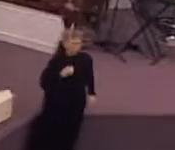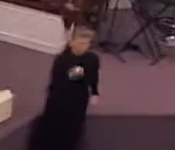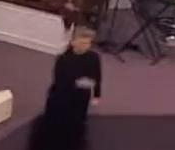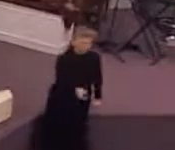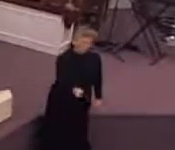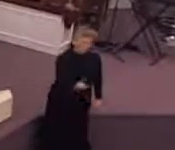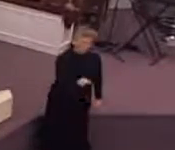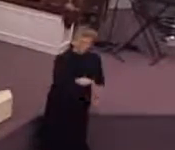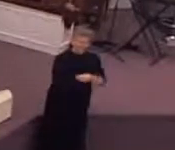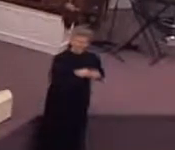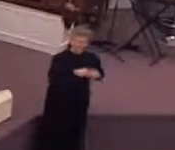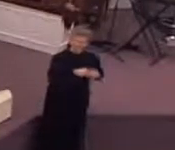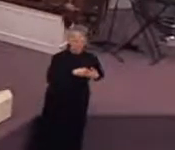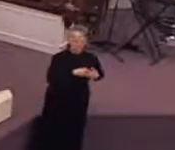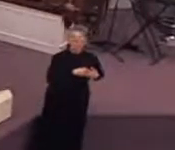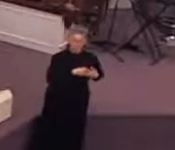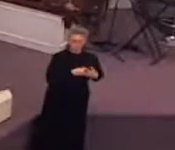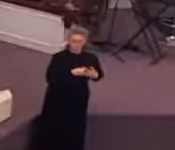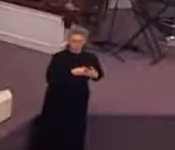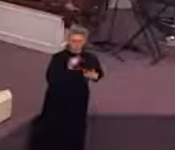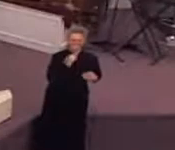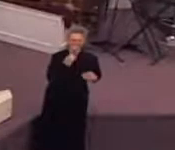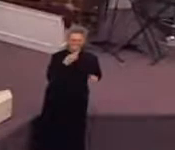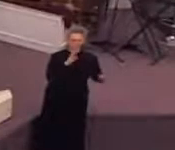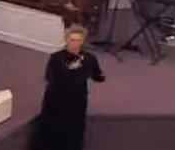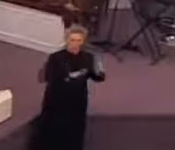conviction tonight, we are in some serious trouble.